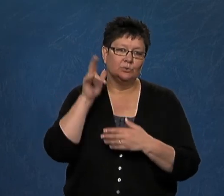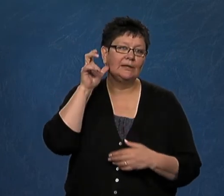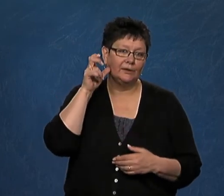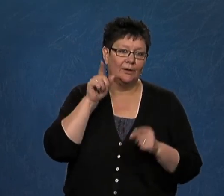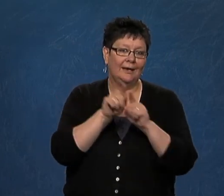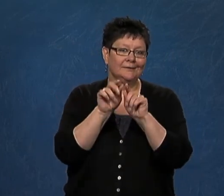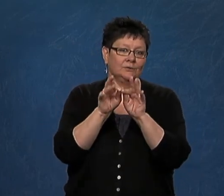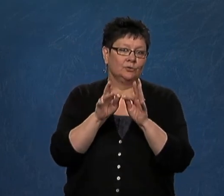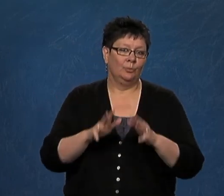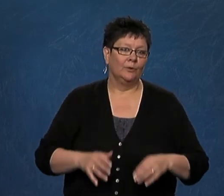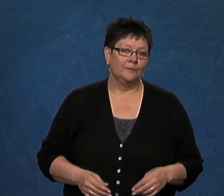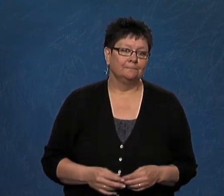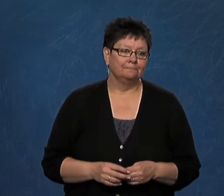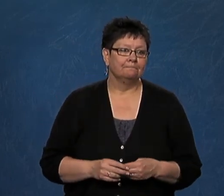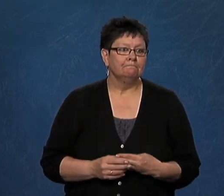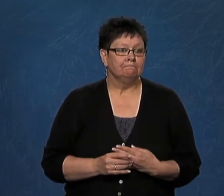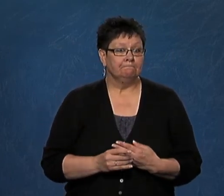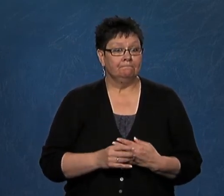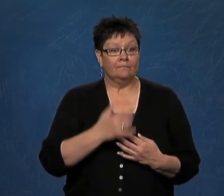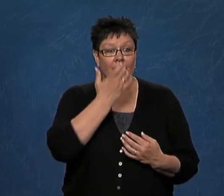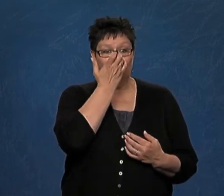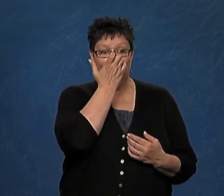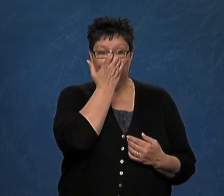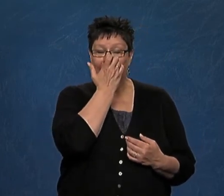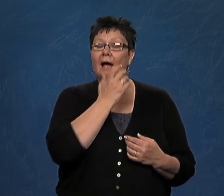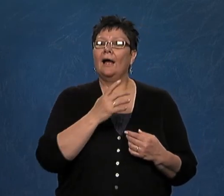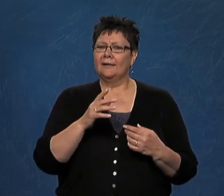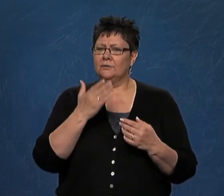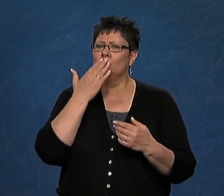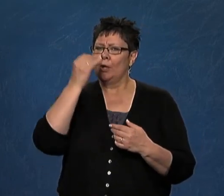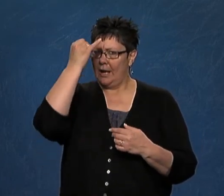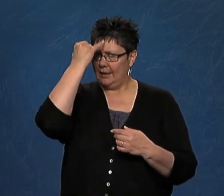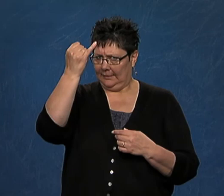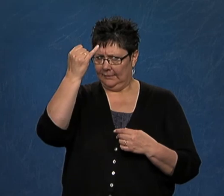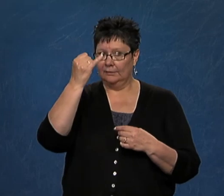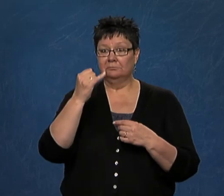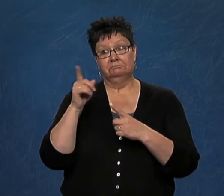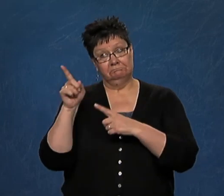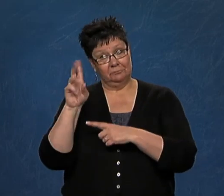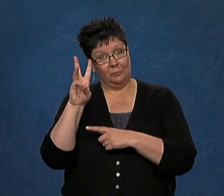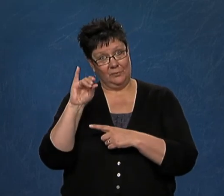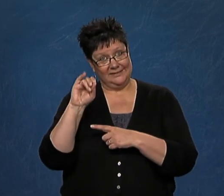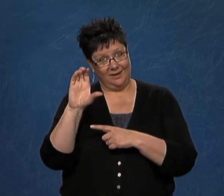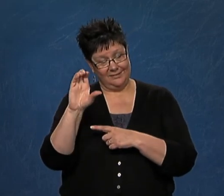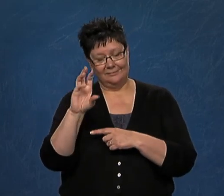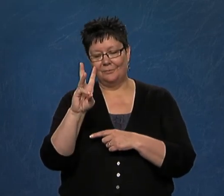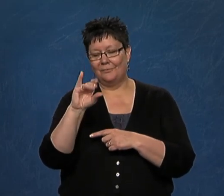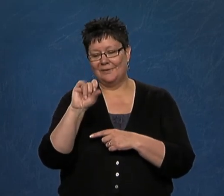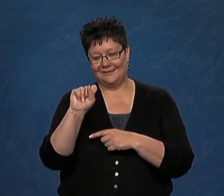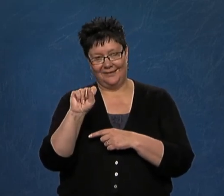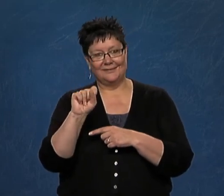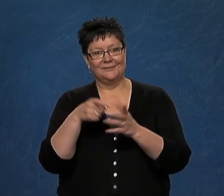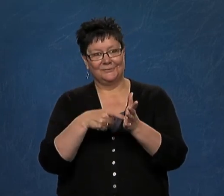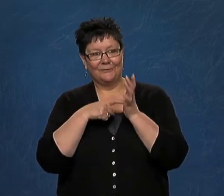in proximity to the laptop, where you actually need to be for the interpreter. And what they did